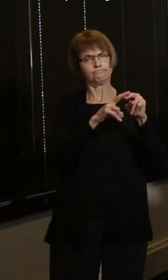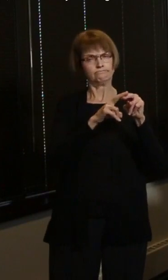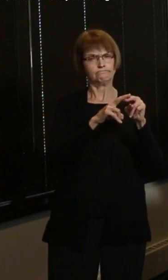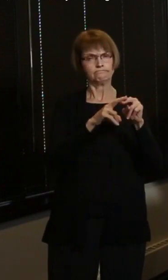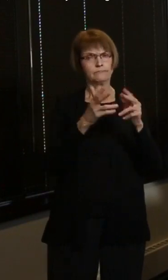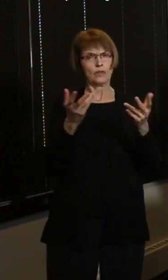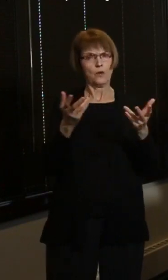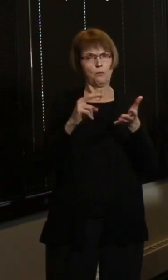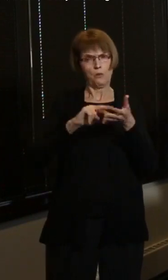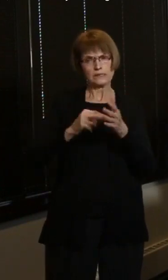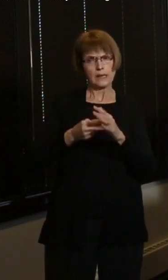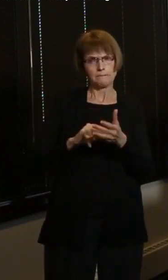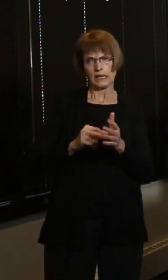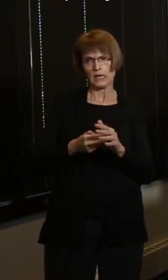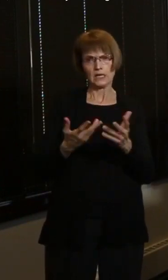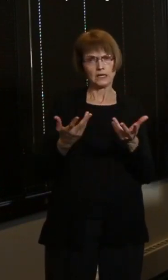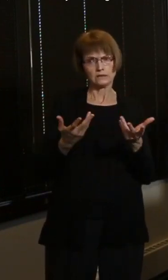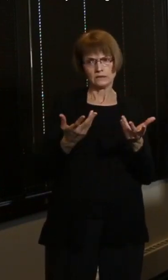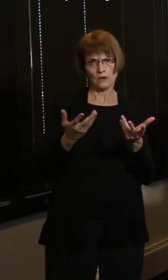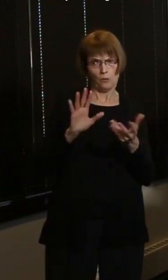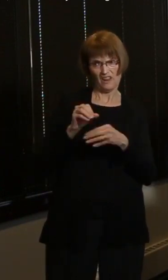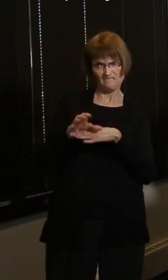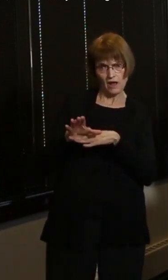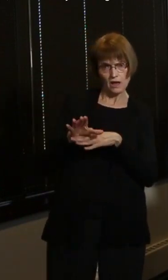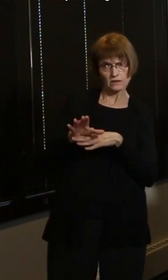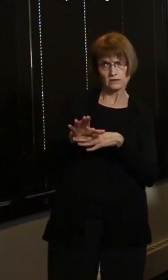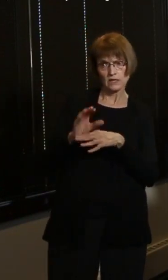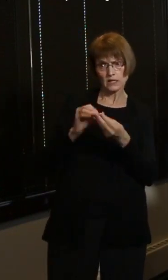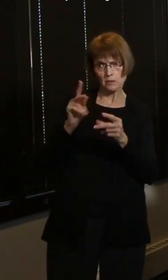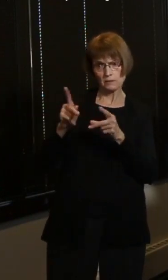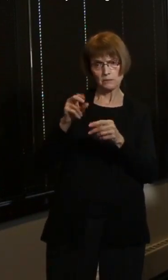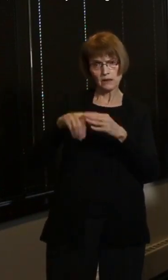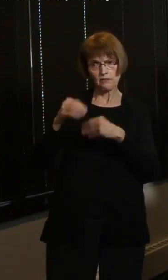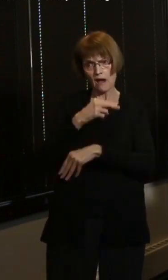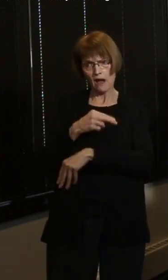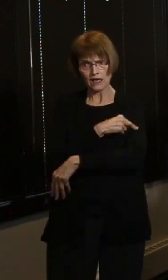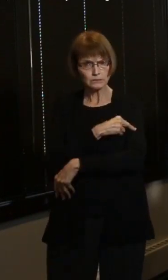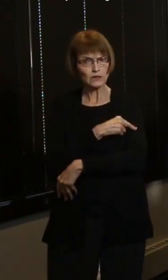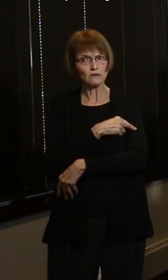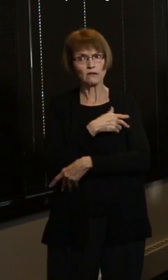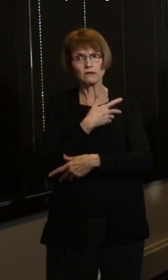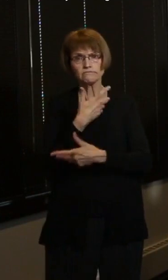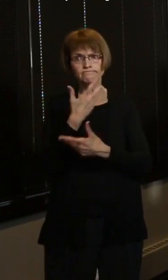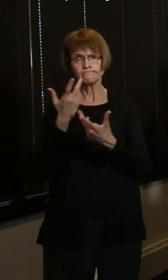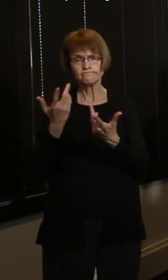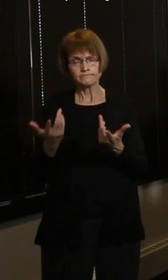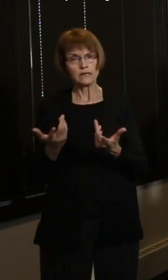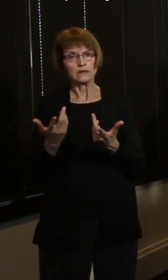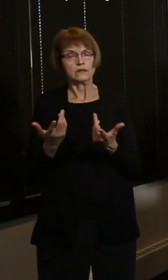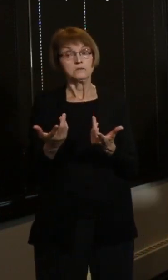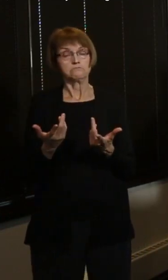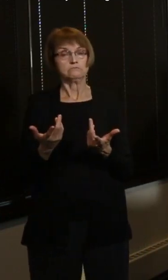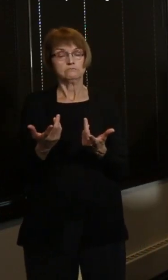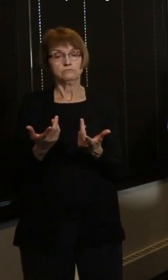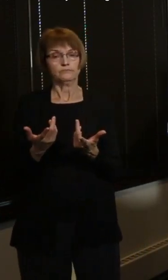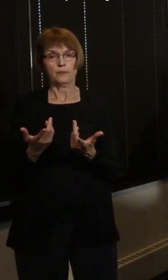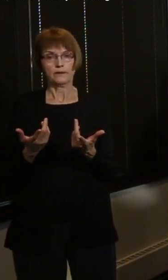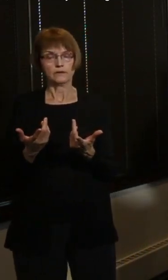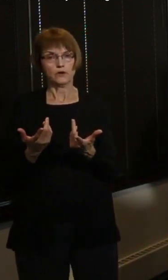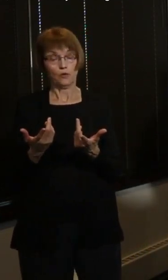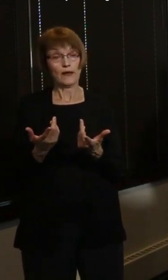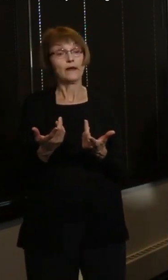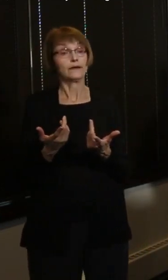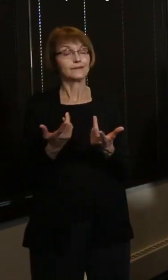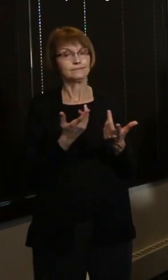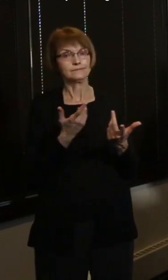mean for hospitalizations and for census and things like that? And so we're not seeing that, sort of